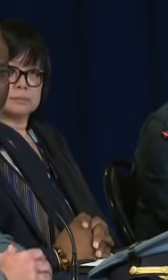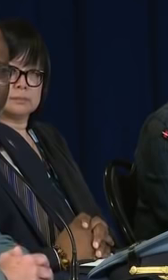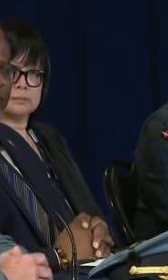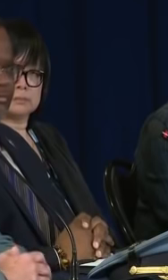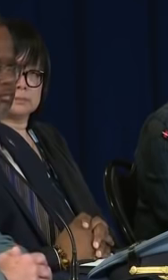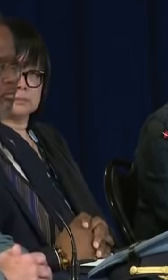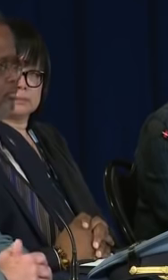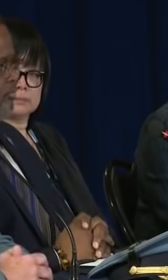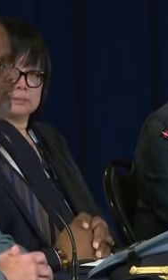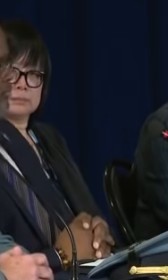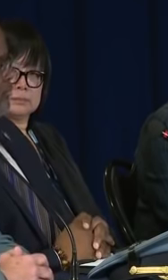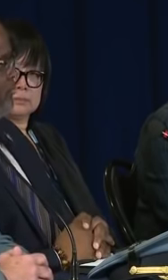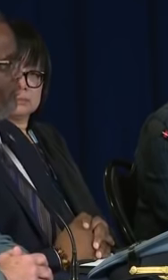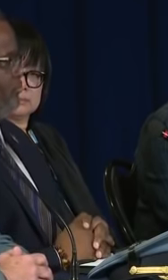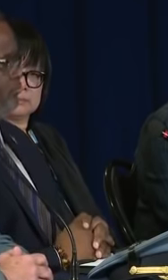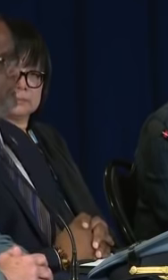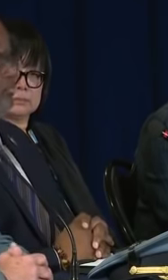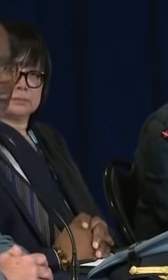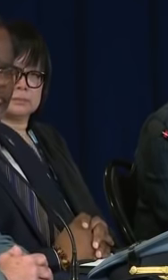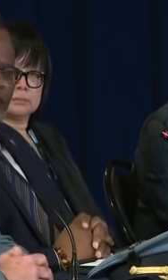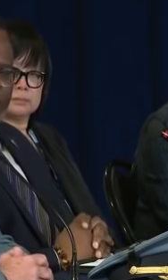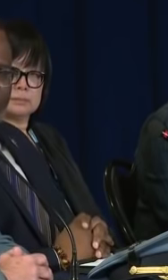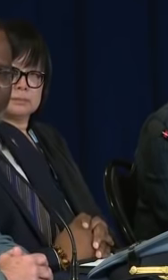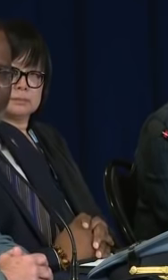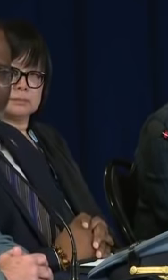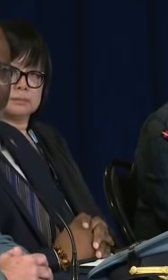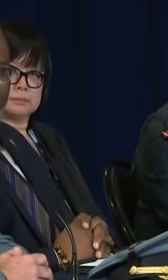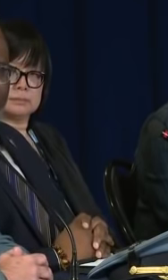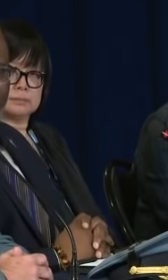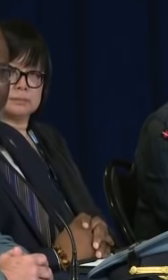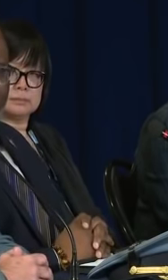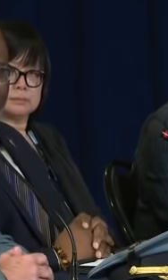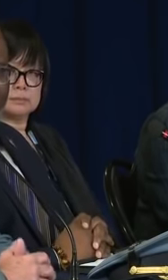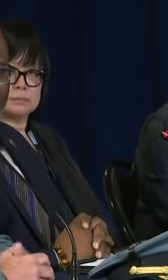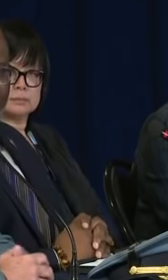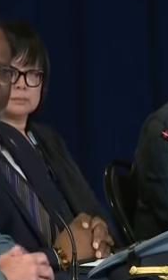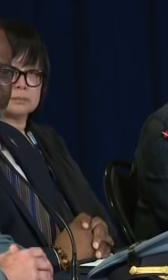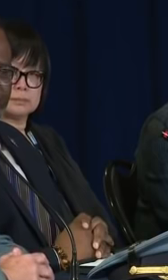coming from FEMA. And those supplies at those